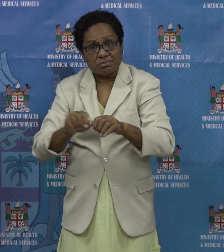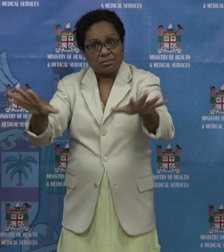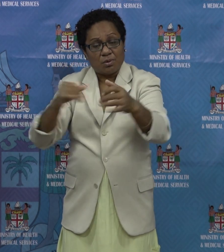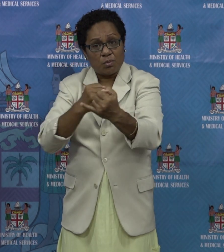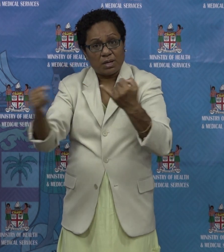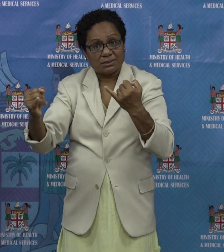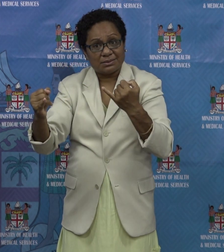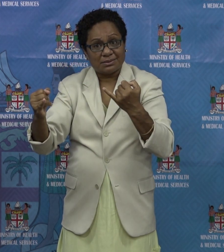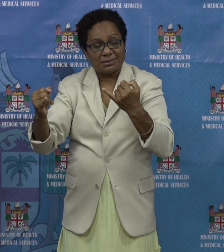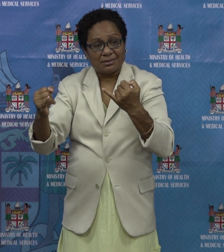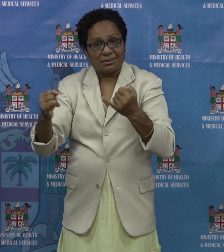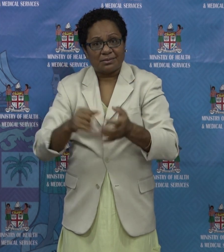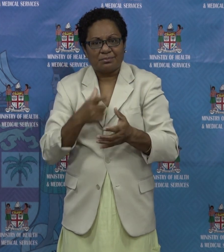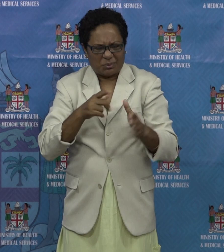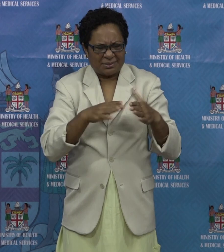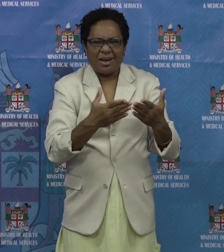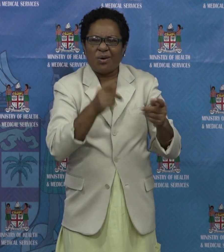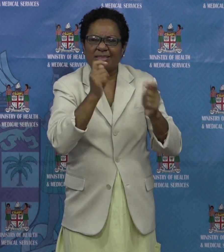CDC resumes?